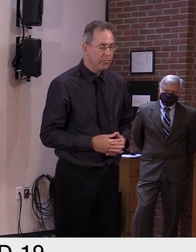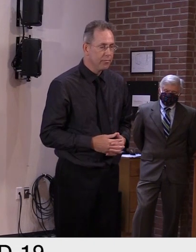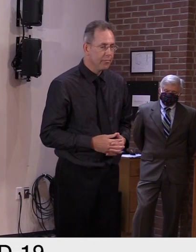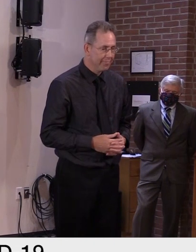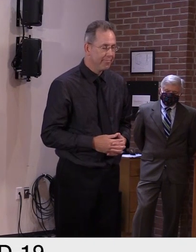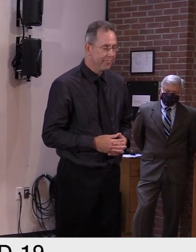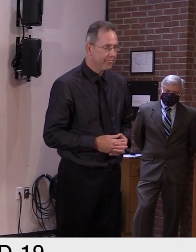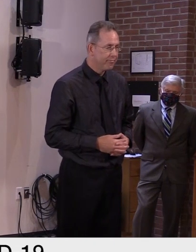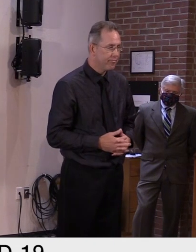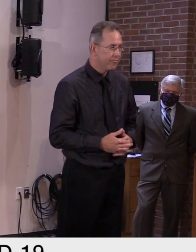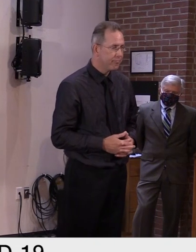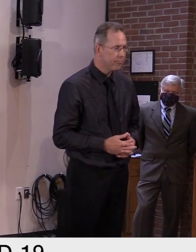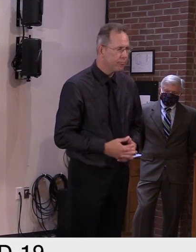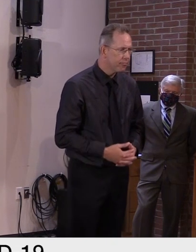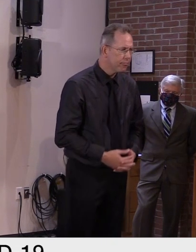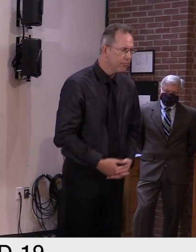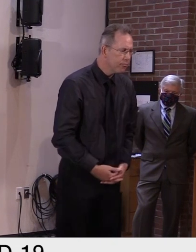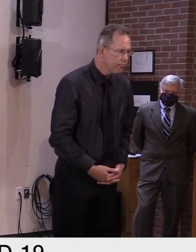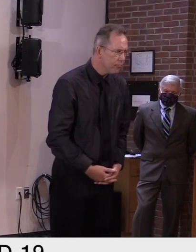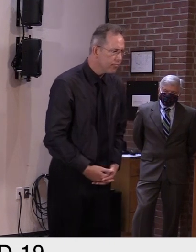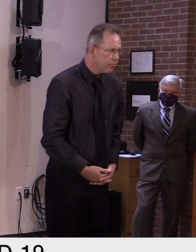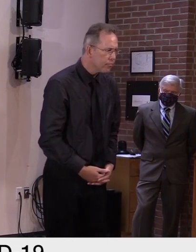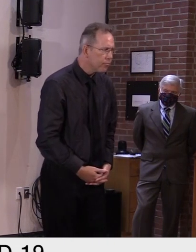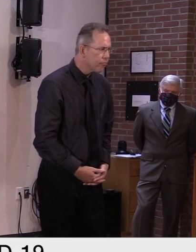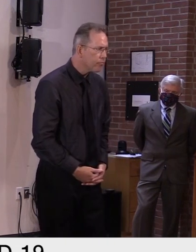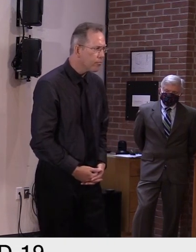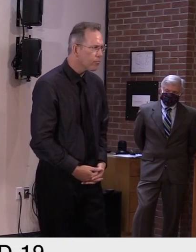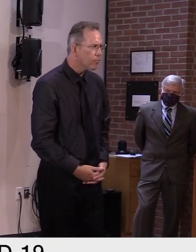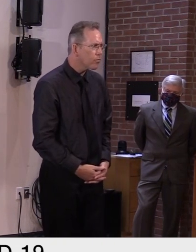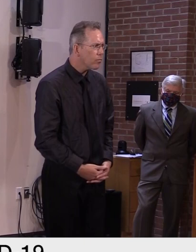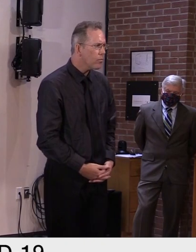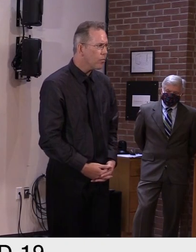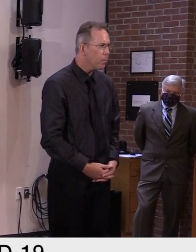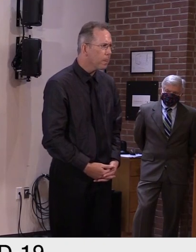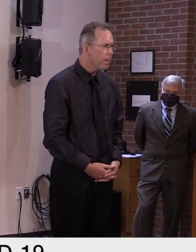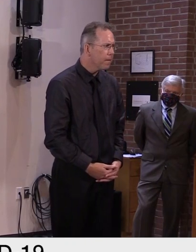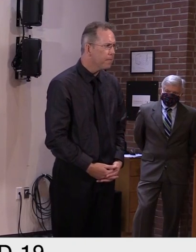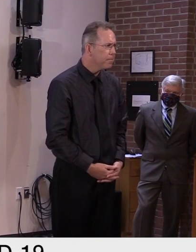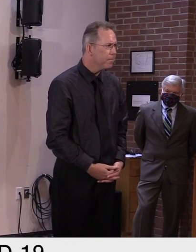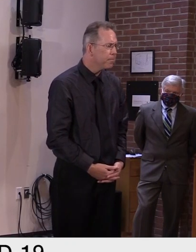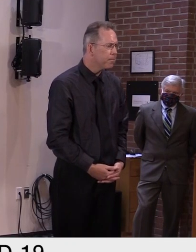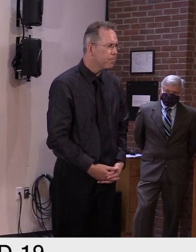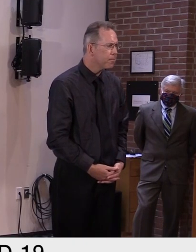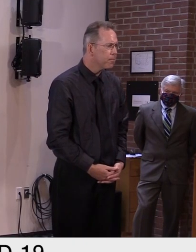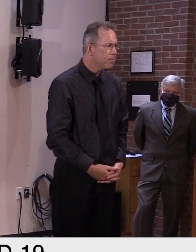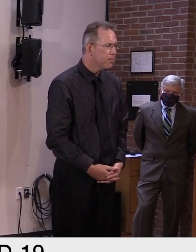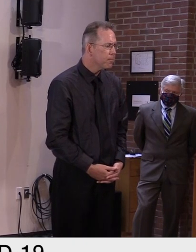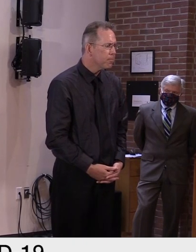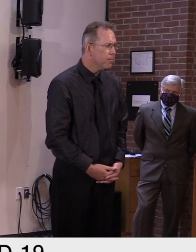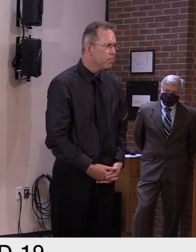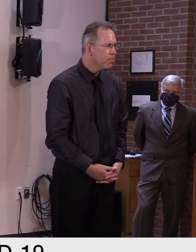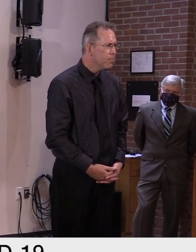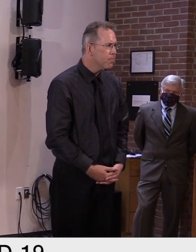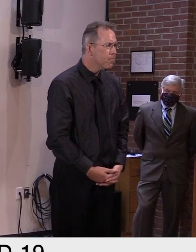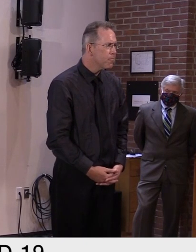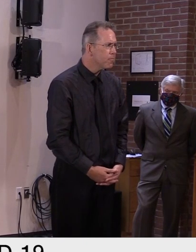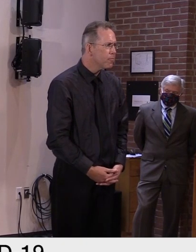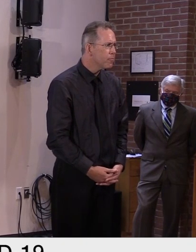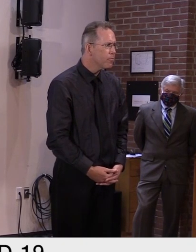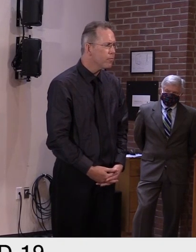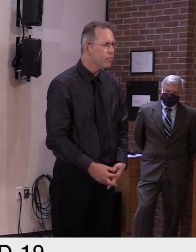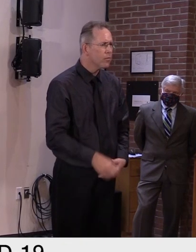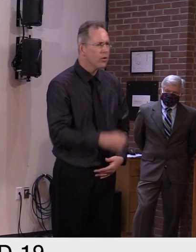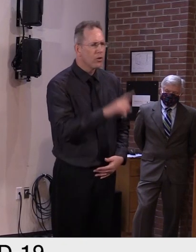Okay, great, thanks. So I mostly just have clarifying questions, probably for Dr. Levine.